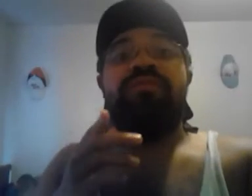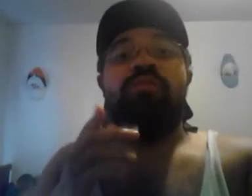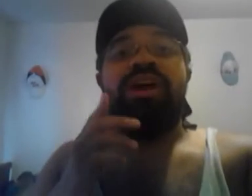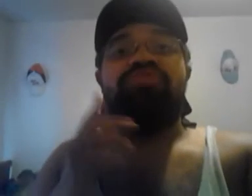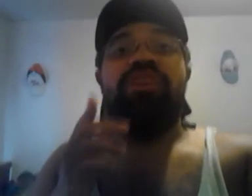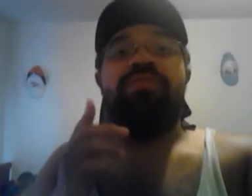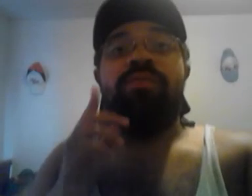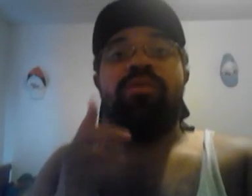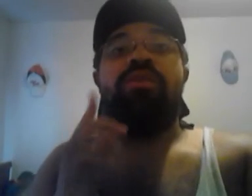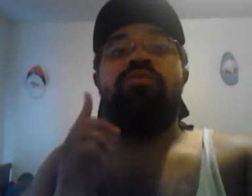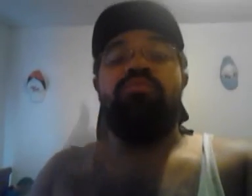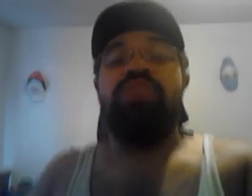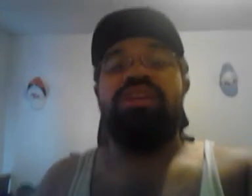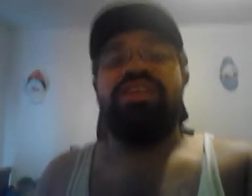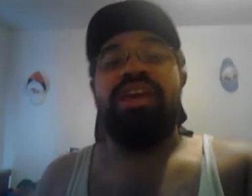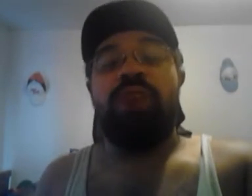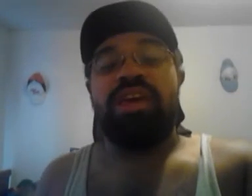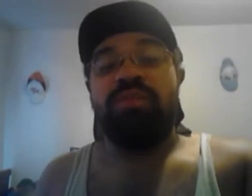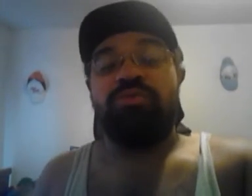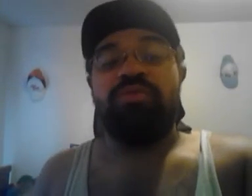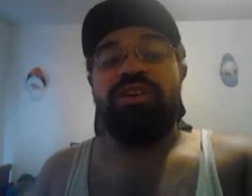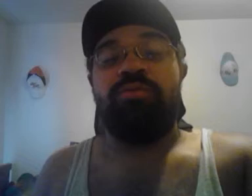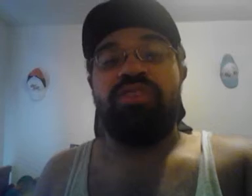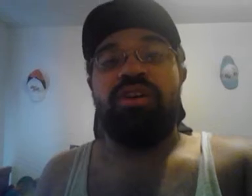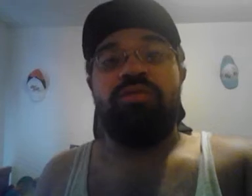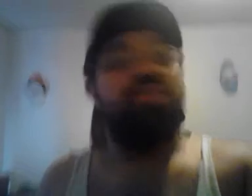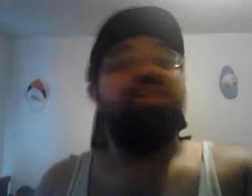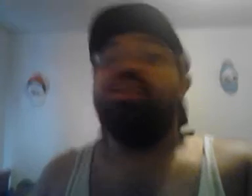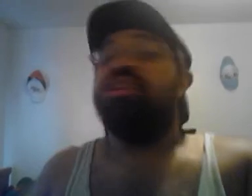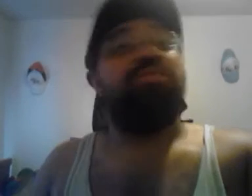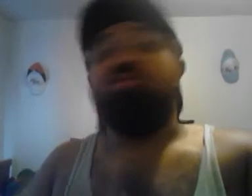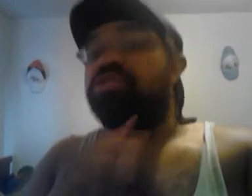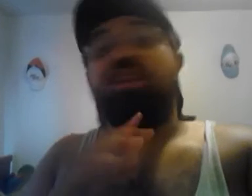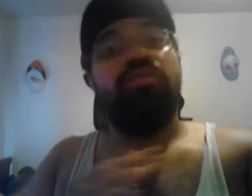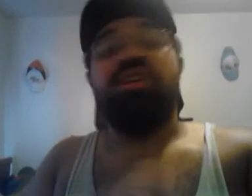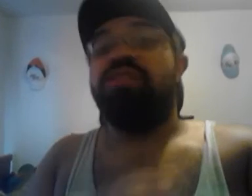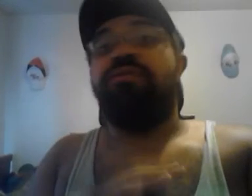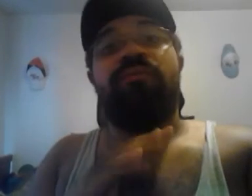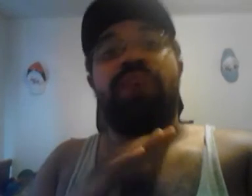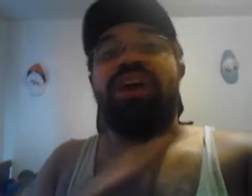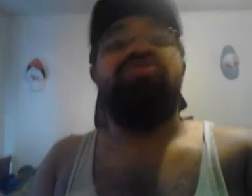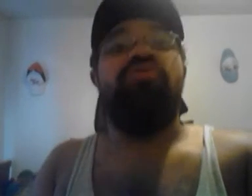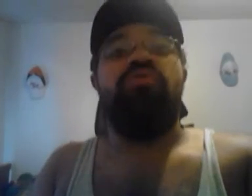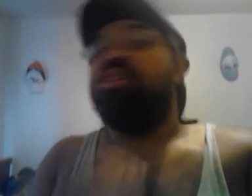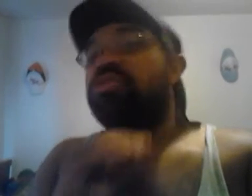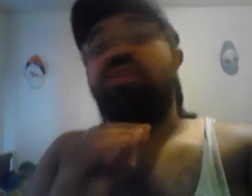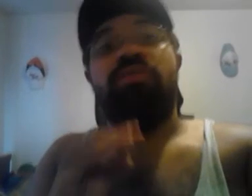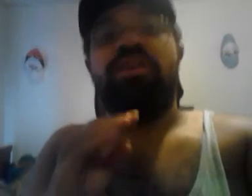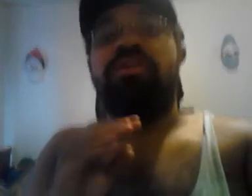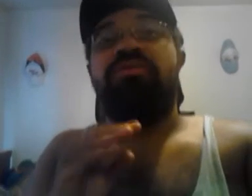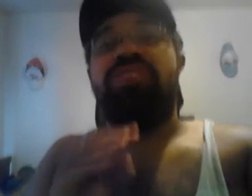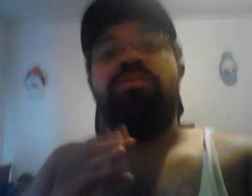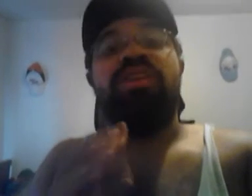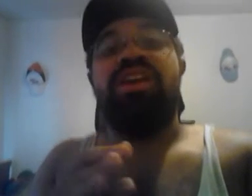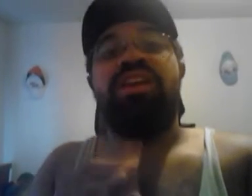why Trayvon Martin was really dead and why he was really gone. You ain't going to hear it from Fox News. You ain't going to hear it from CBN or